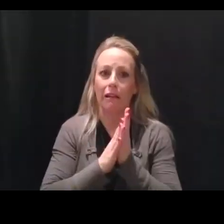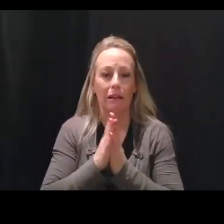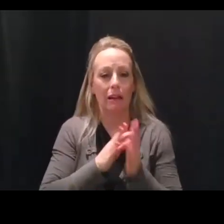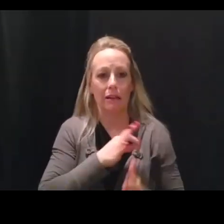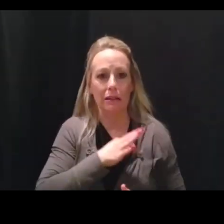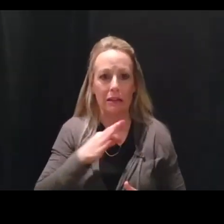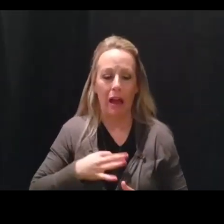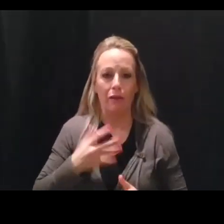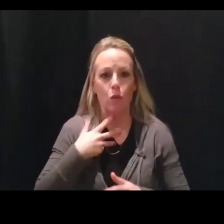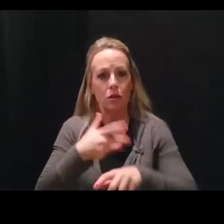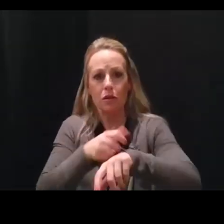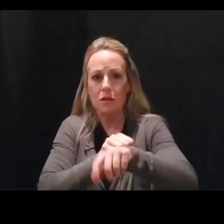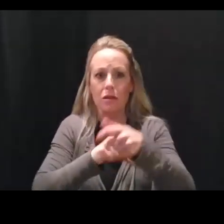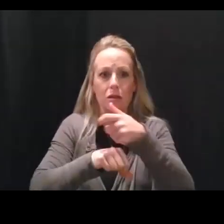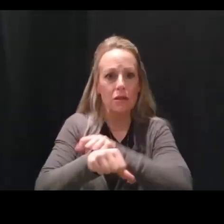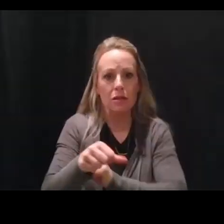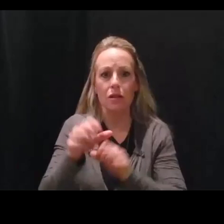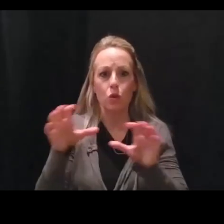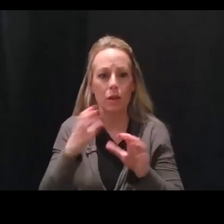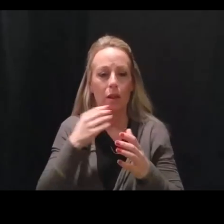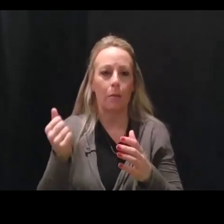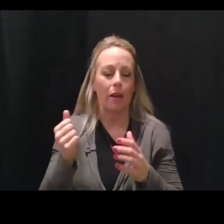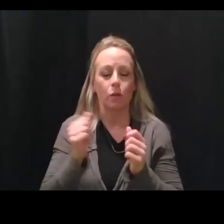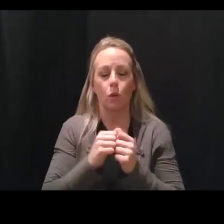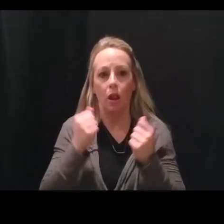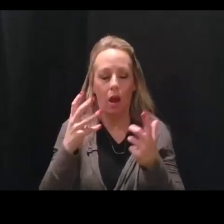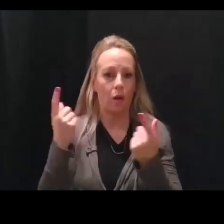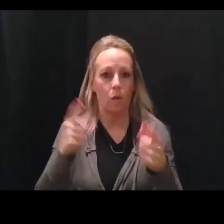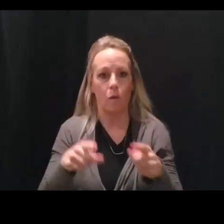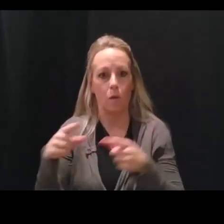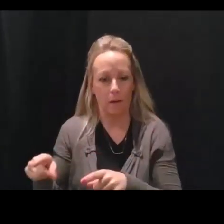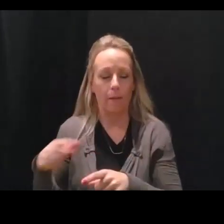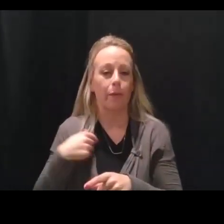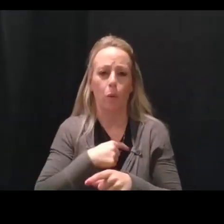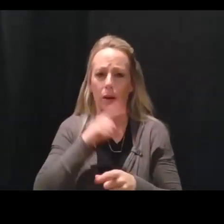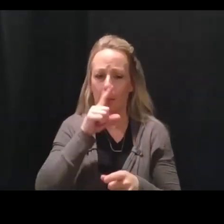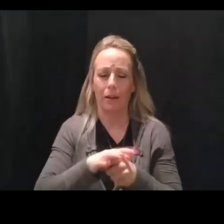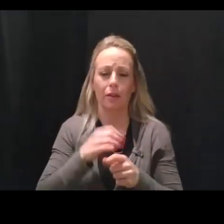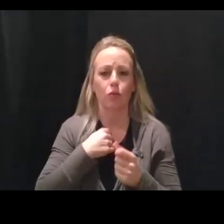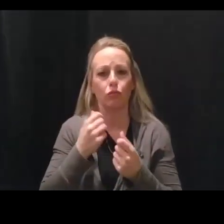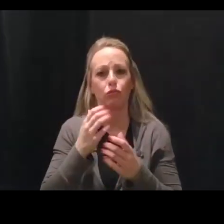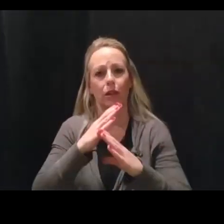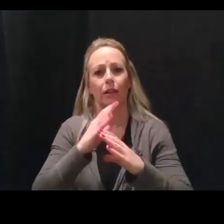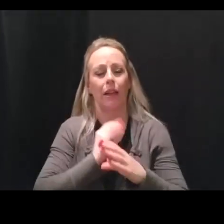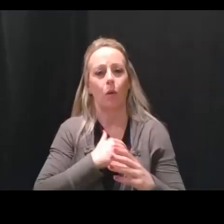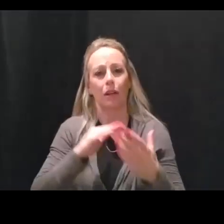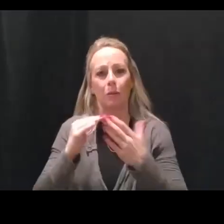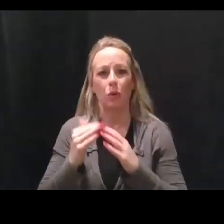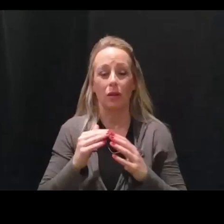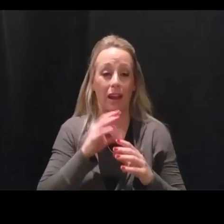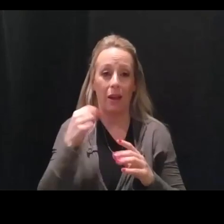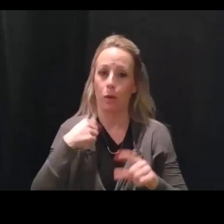best with lots of moving pieces. We're committed to protecting our community, and we can't do it without